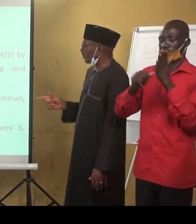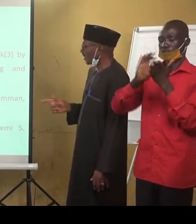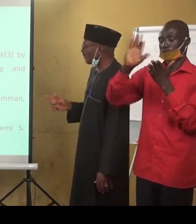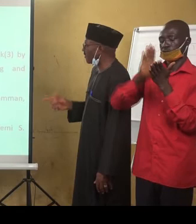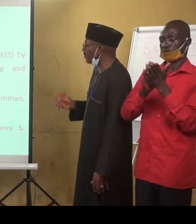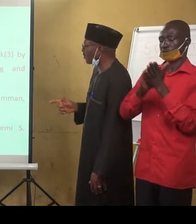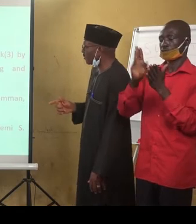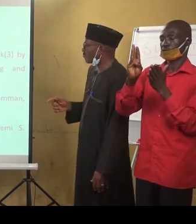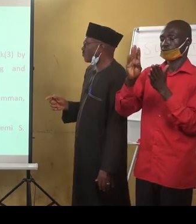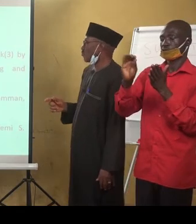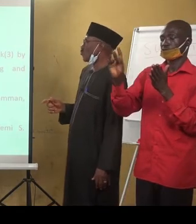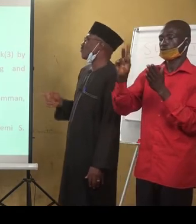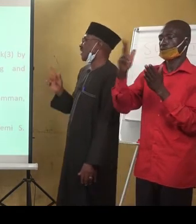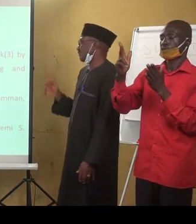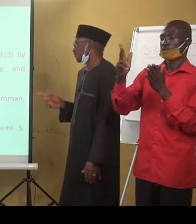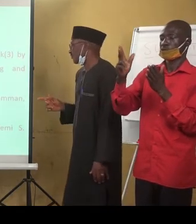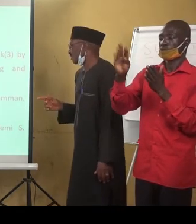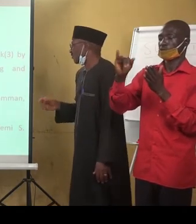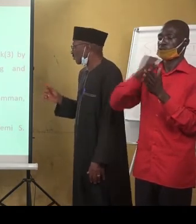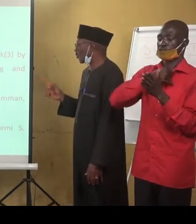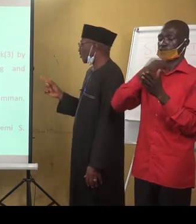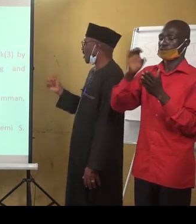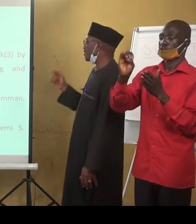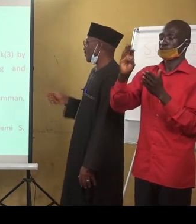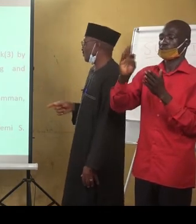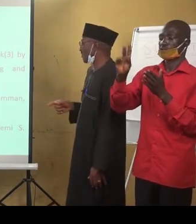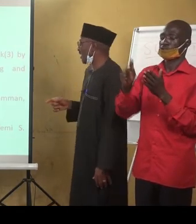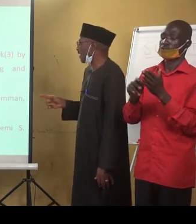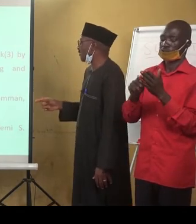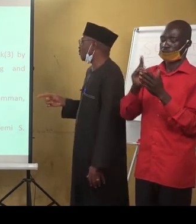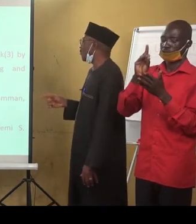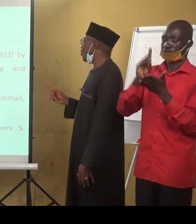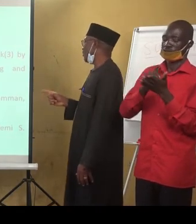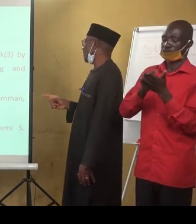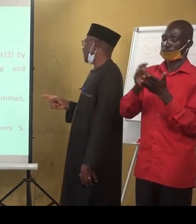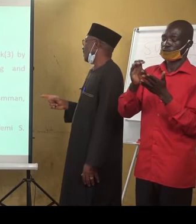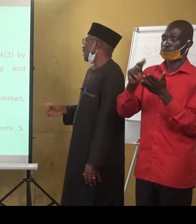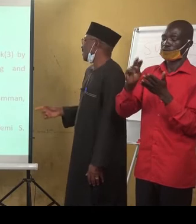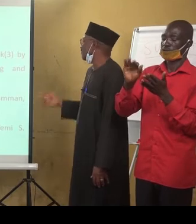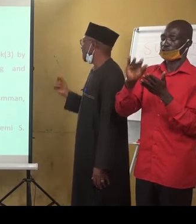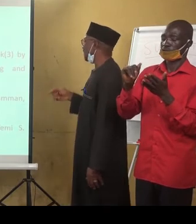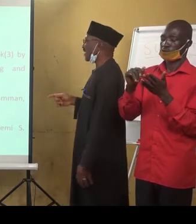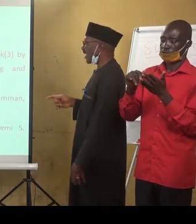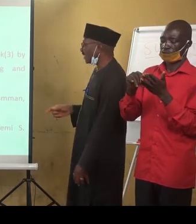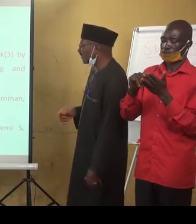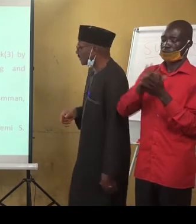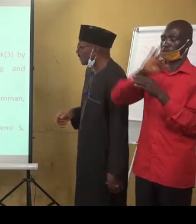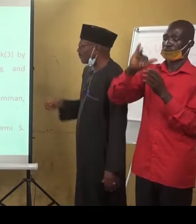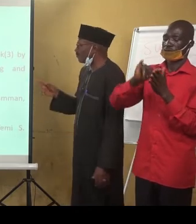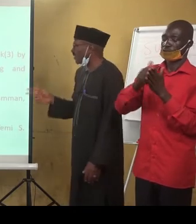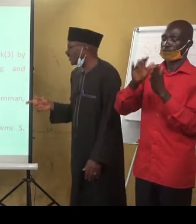by Joseph Ibu Ubla, Dr. Eno and Itobo, Ibian